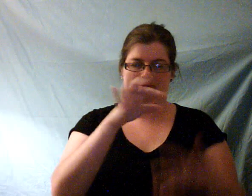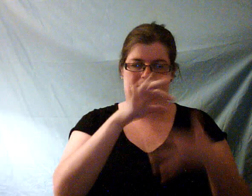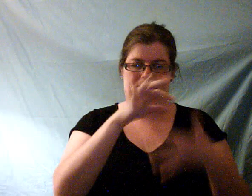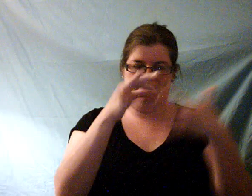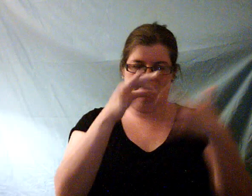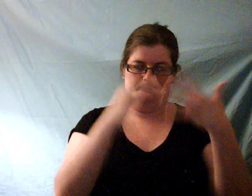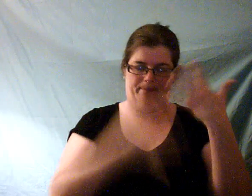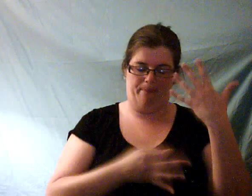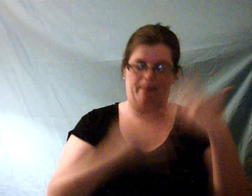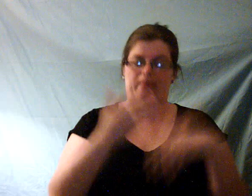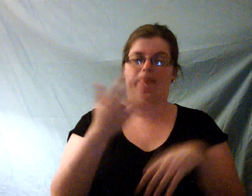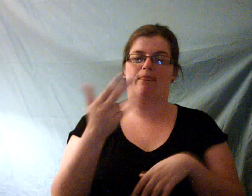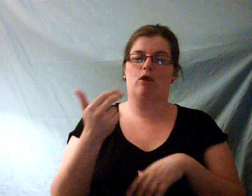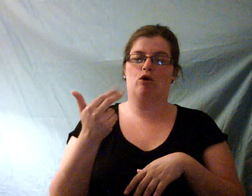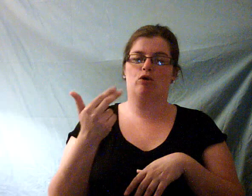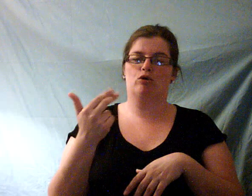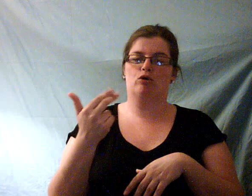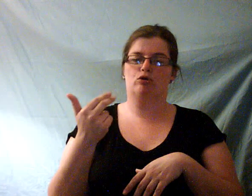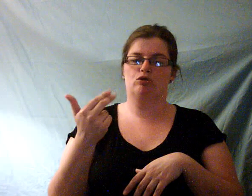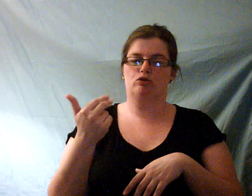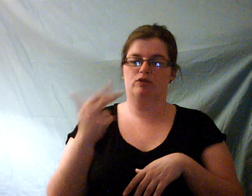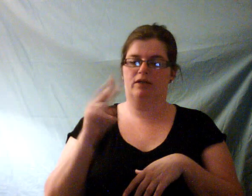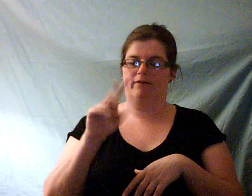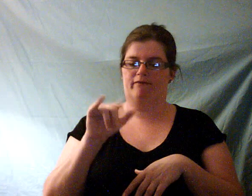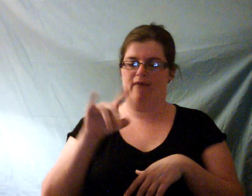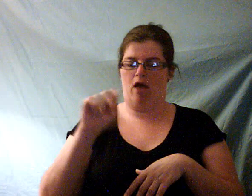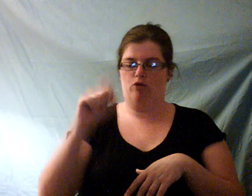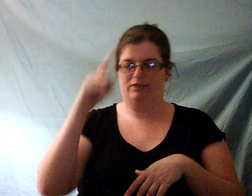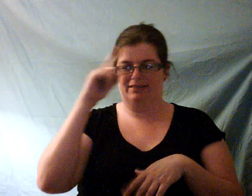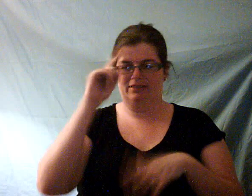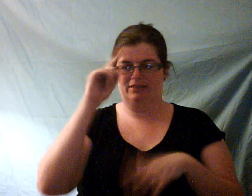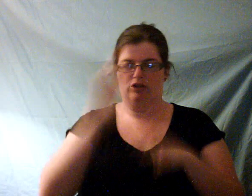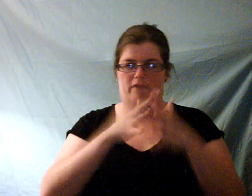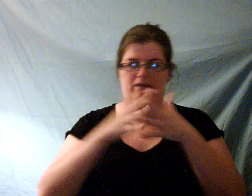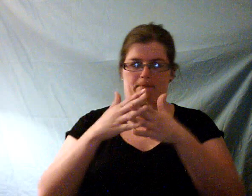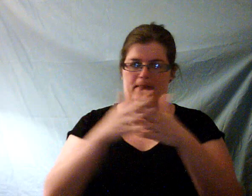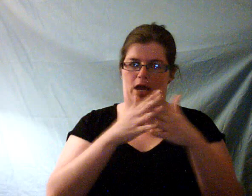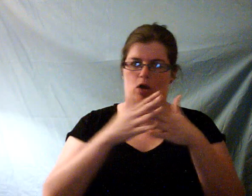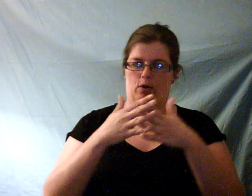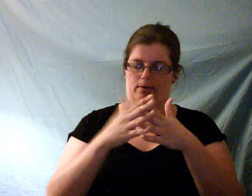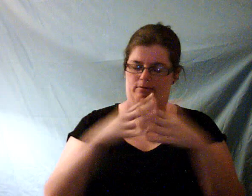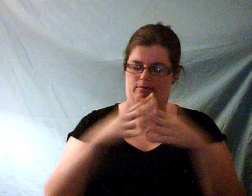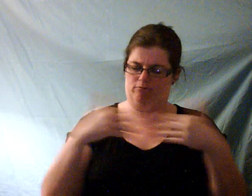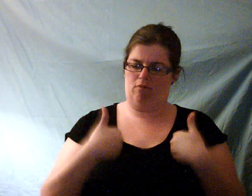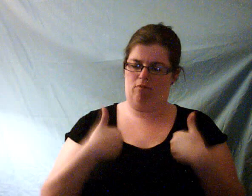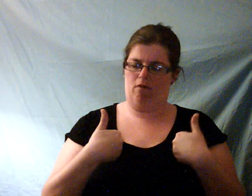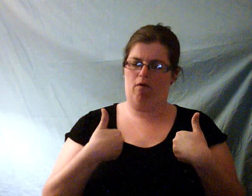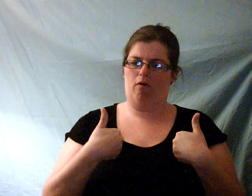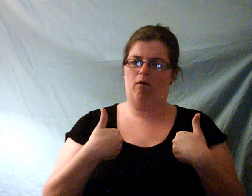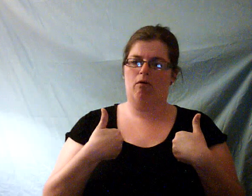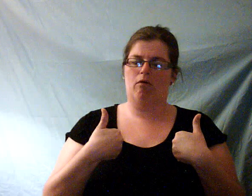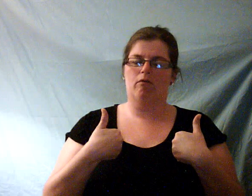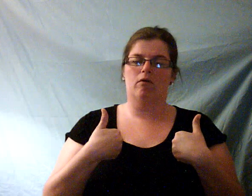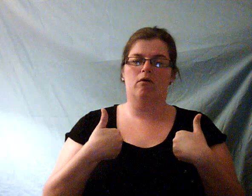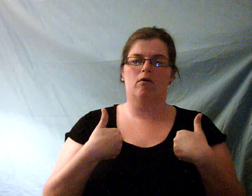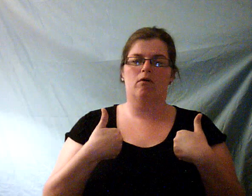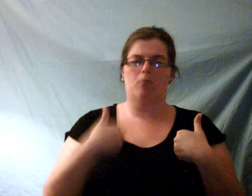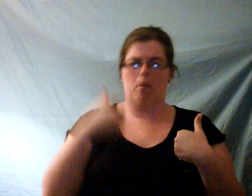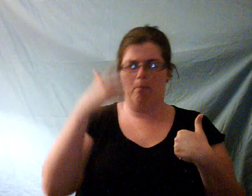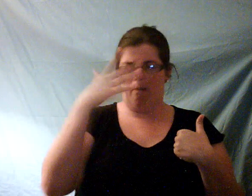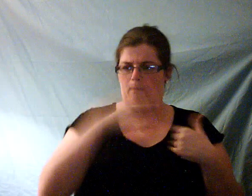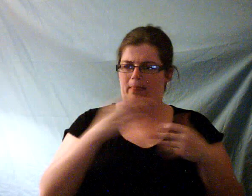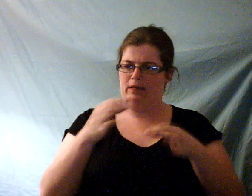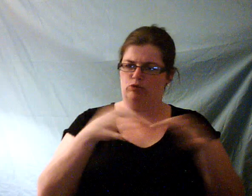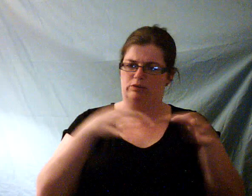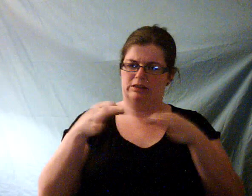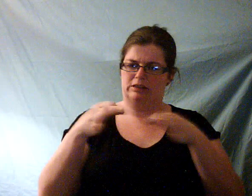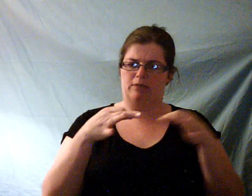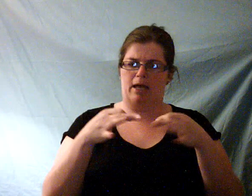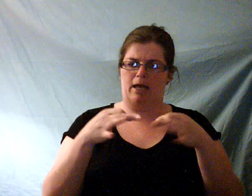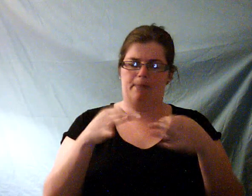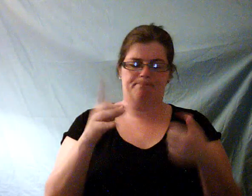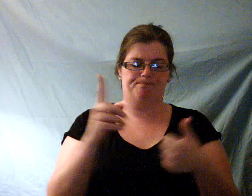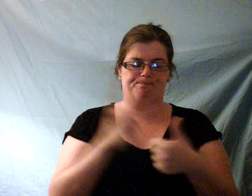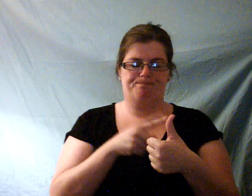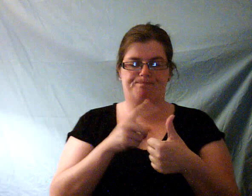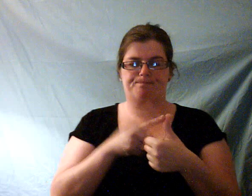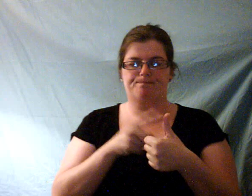that Americans possess, and I'd like to tell you about those values today. The first value he talks about is